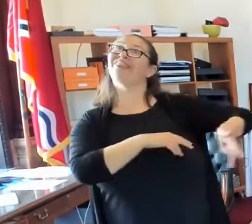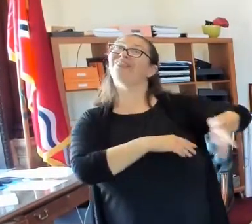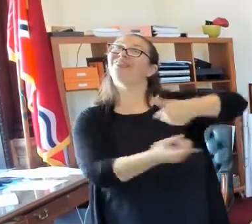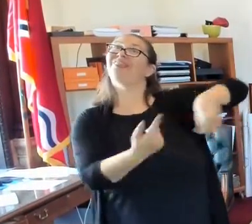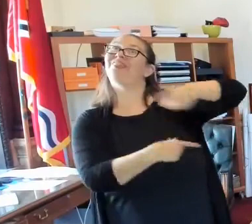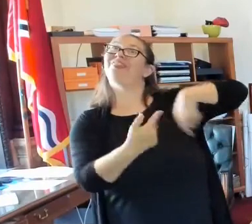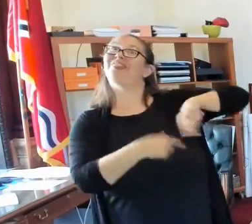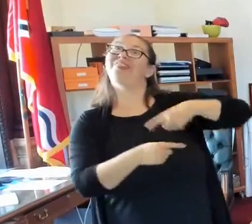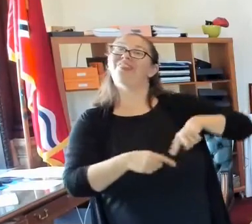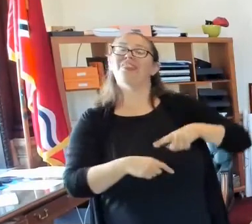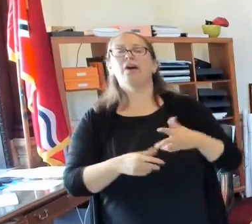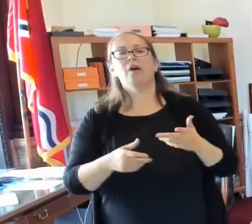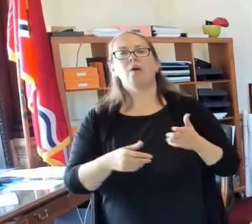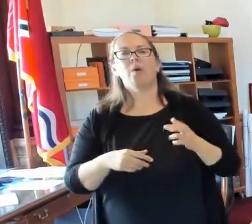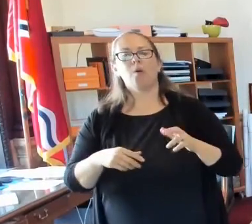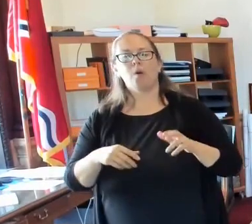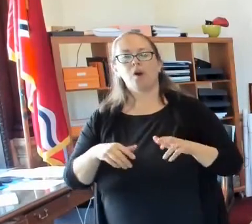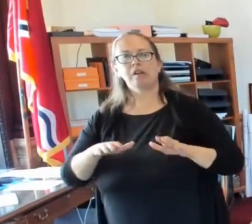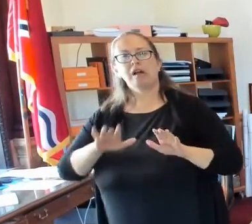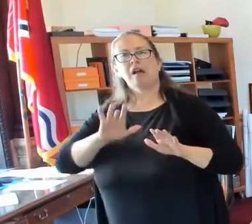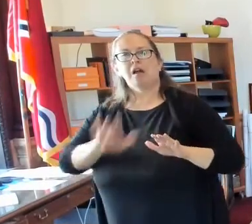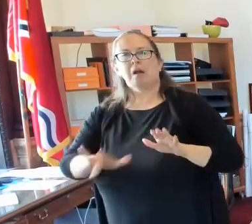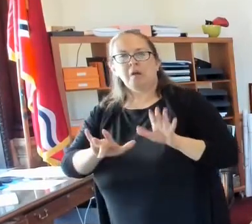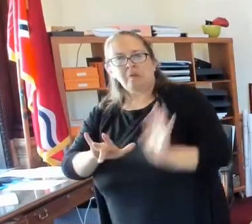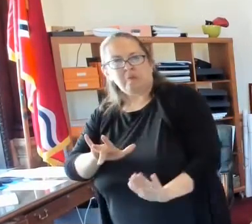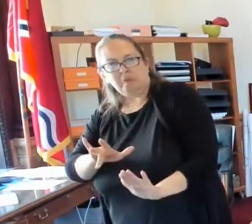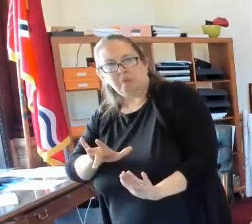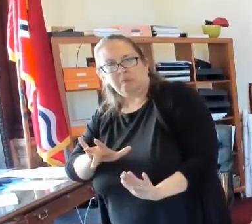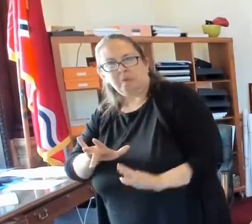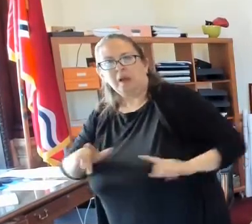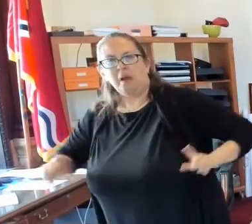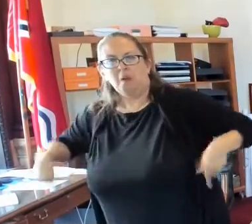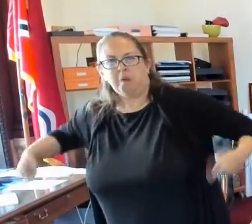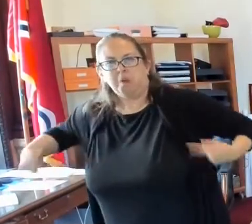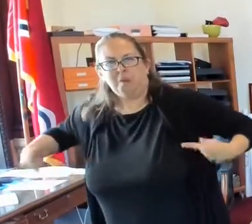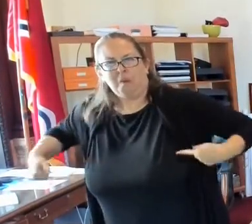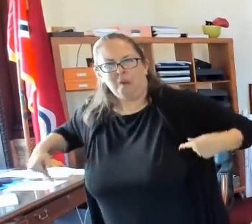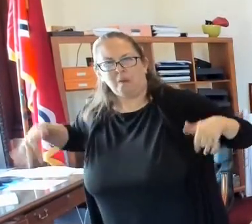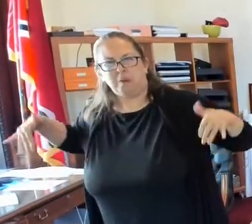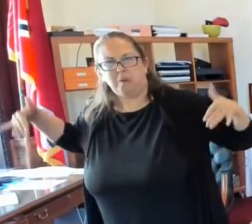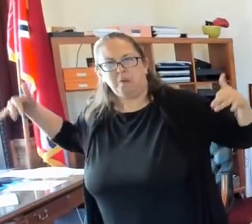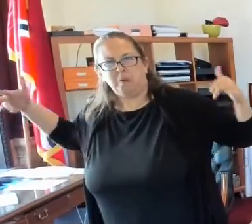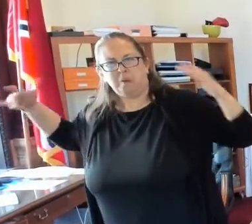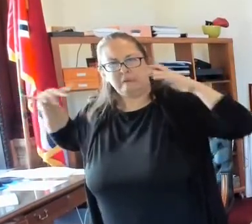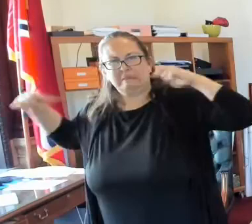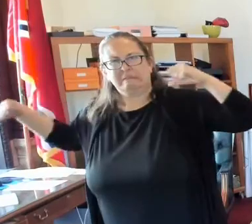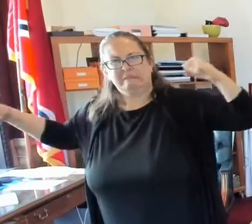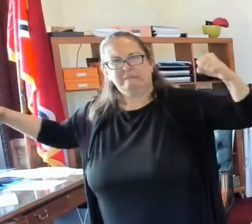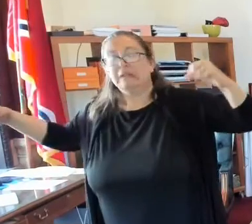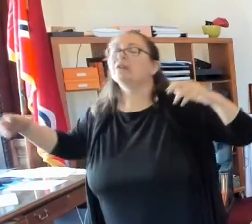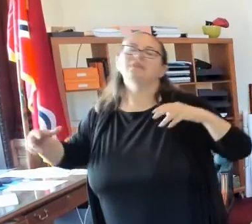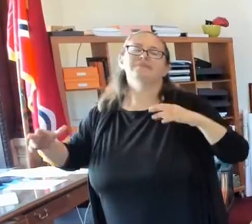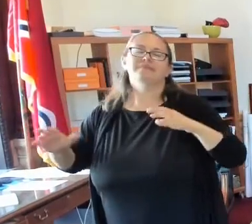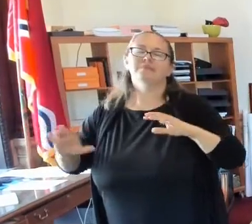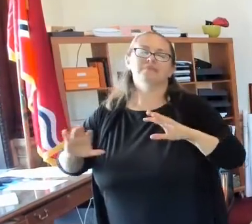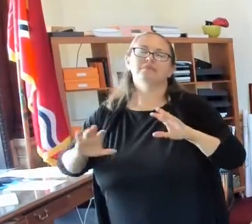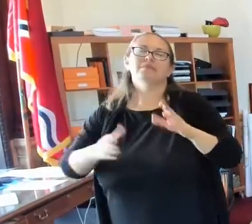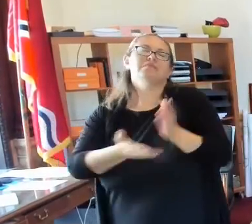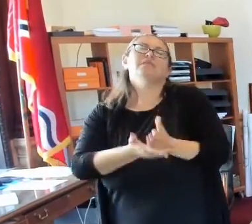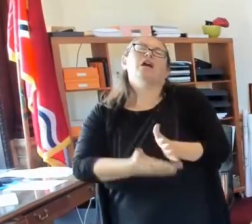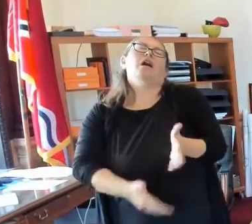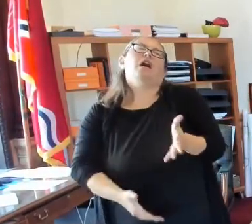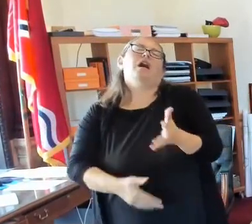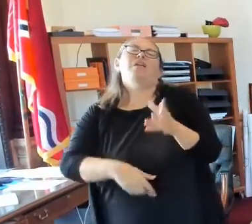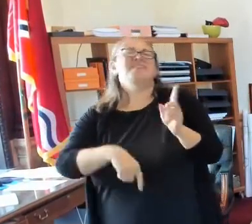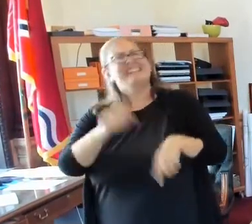their tires and burn rubber and all that, which I'm sure must be fun, but it's way too dangerous. So those